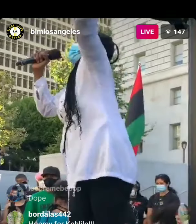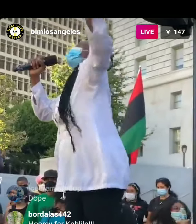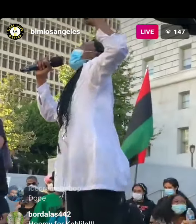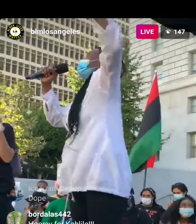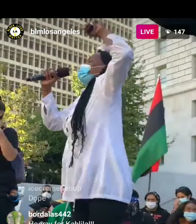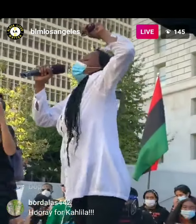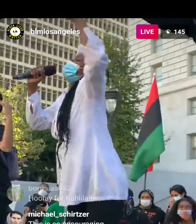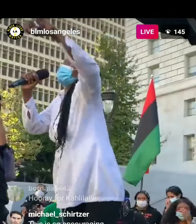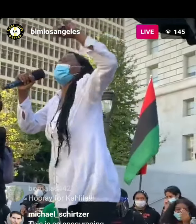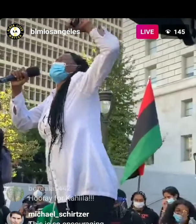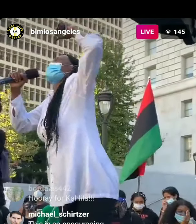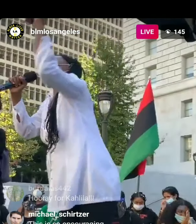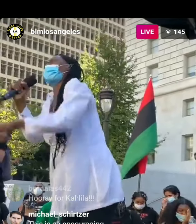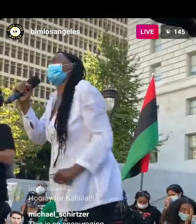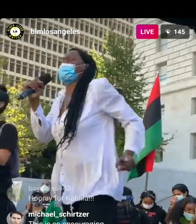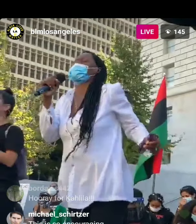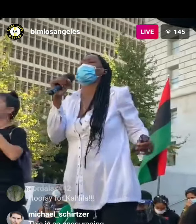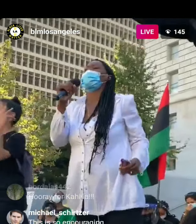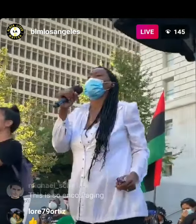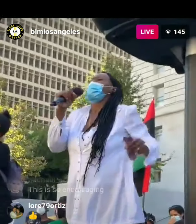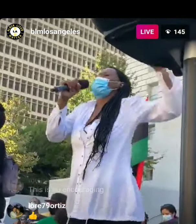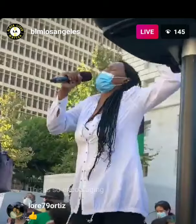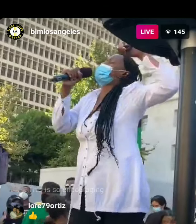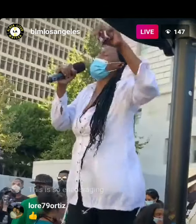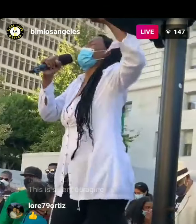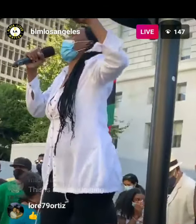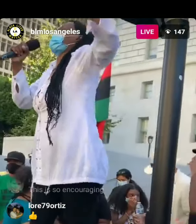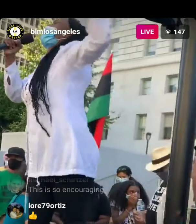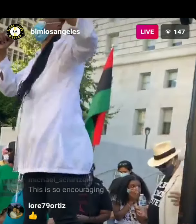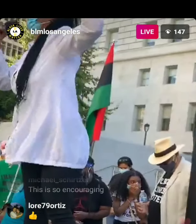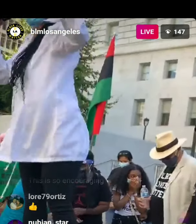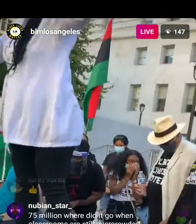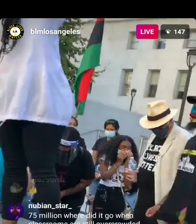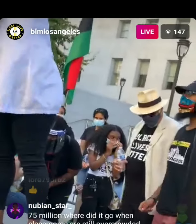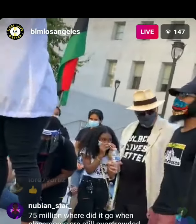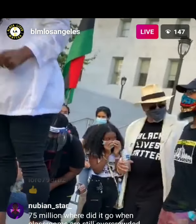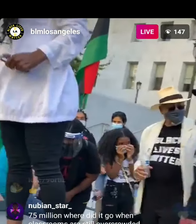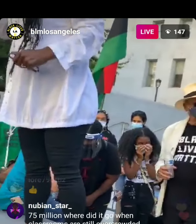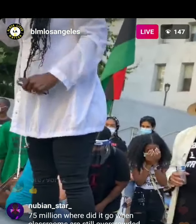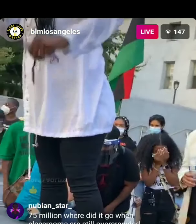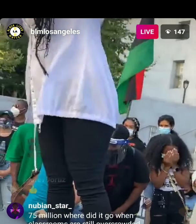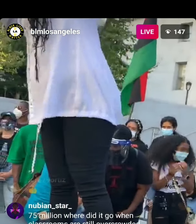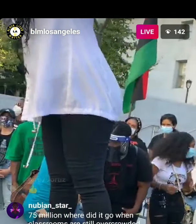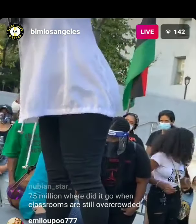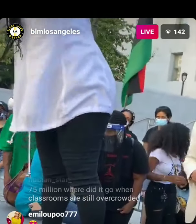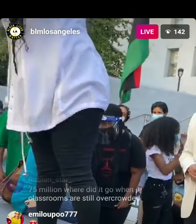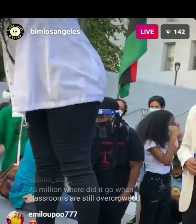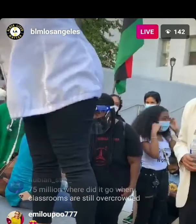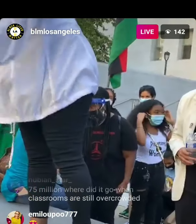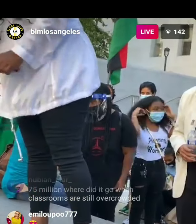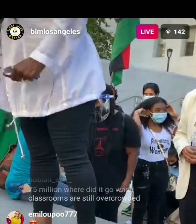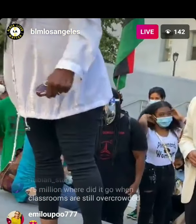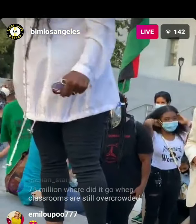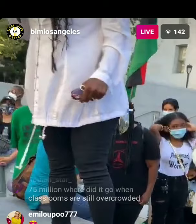Thank you for coming out to support us and our families. We appreciate every time y'all come out here, because it